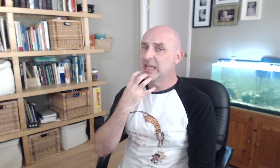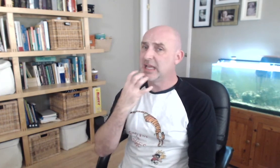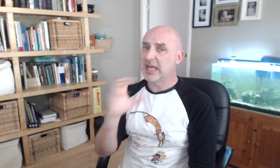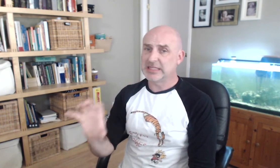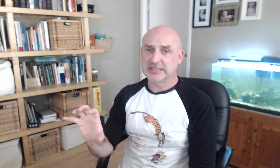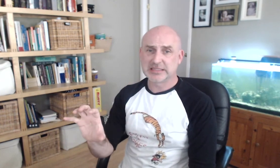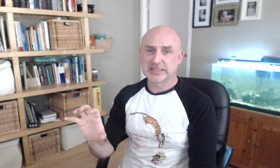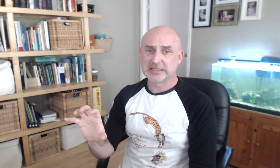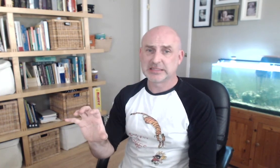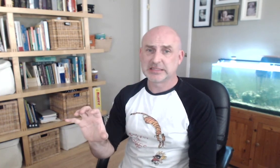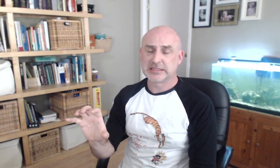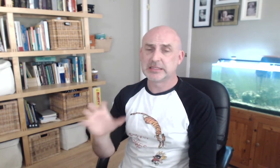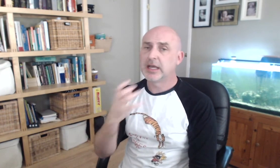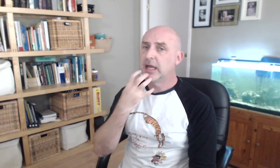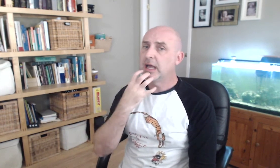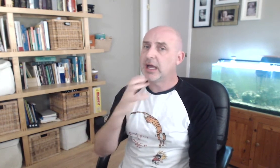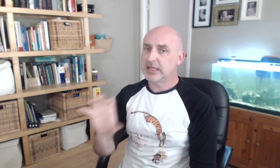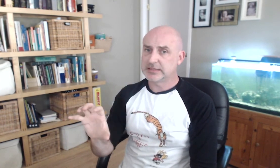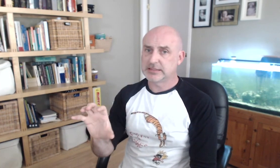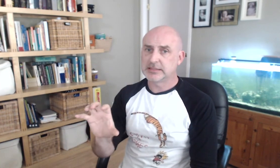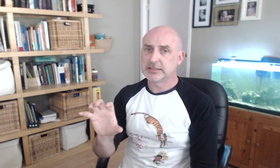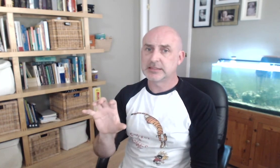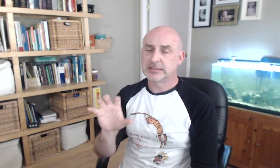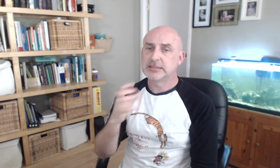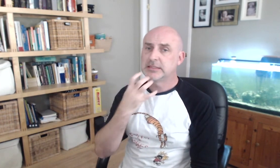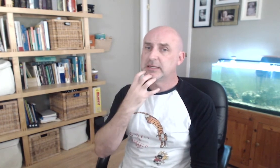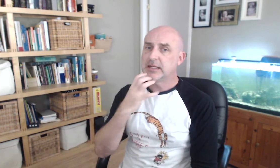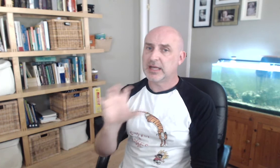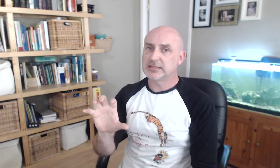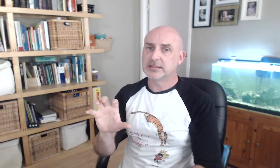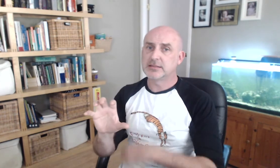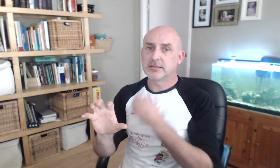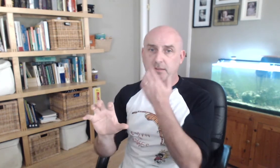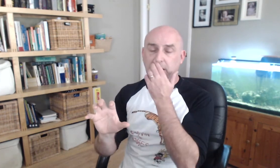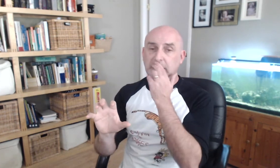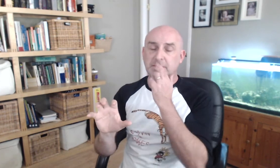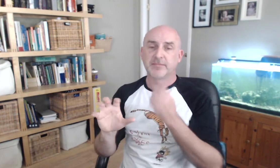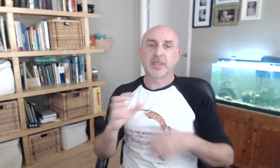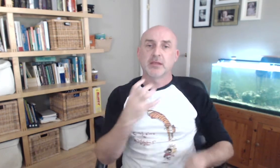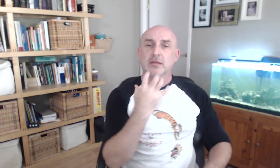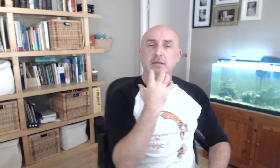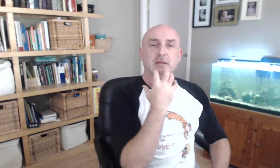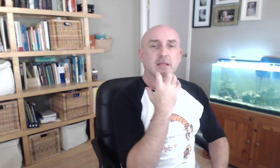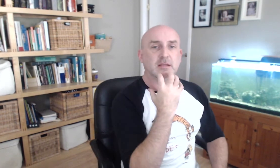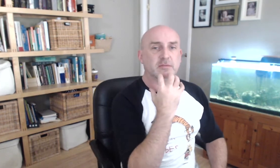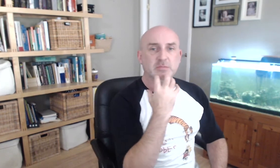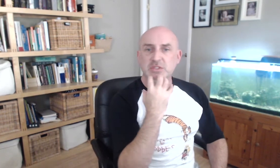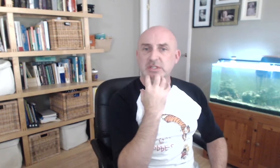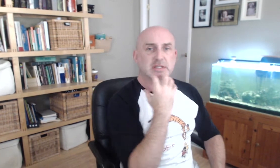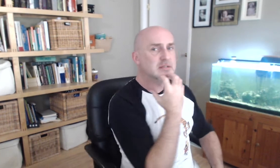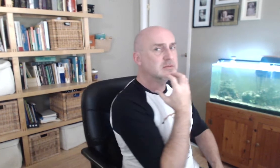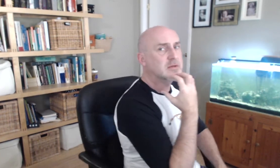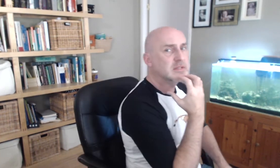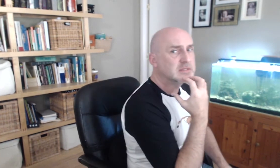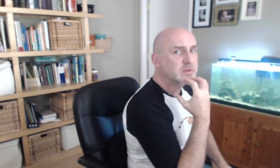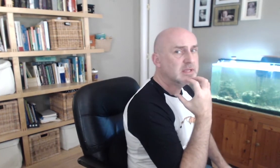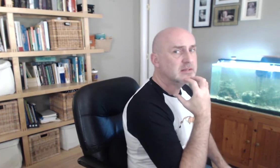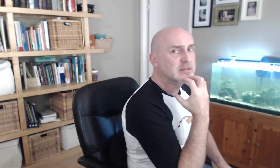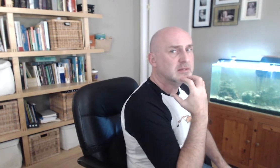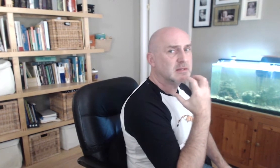hot, hot, hot. Okay? Again, from the chin, go out this way, and